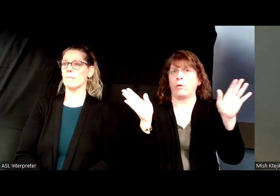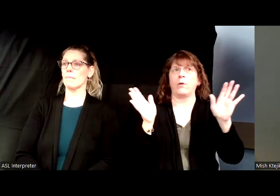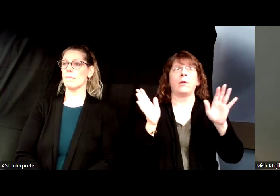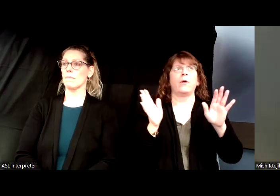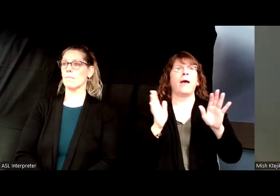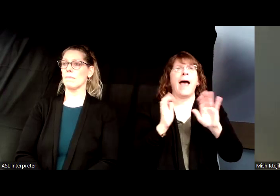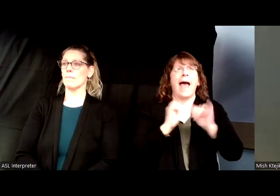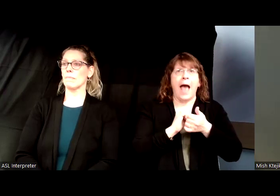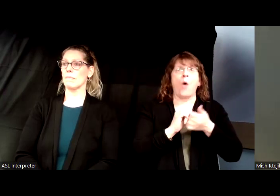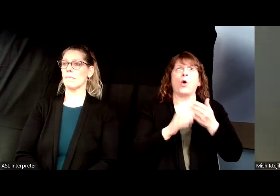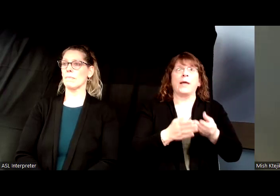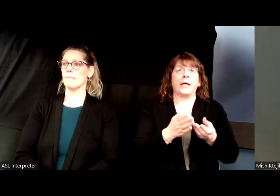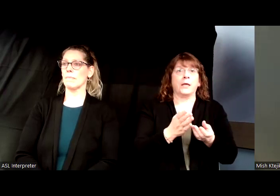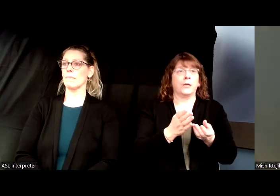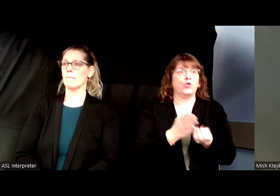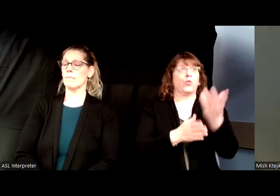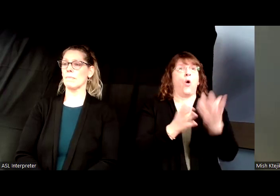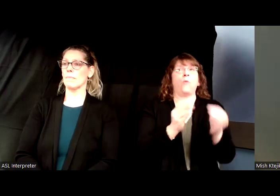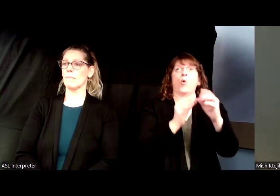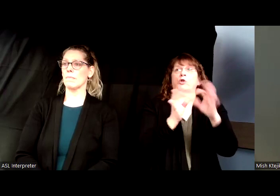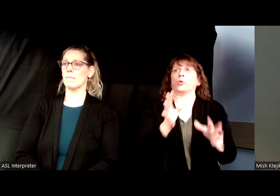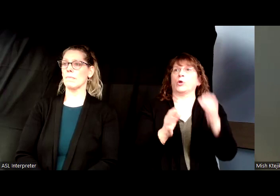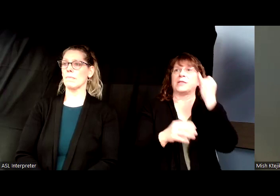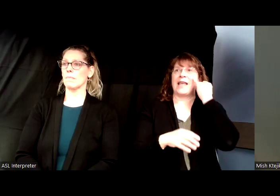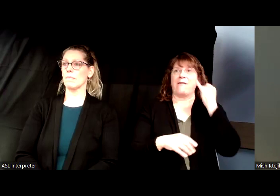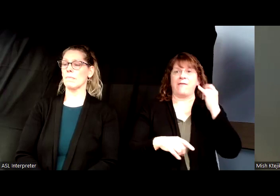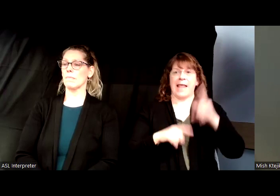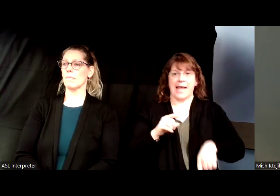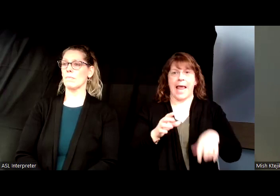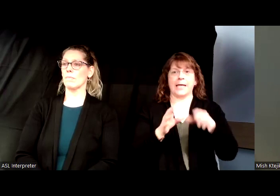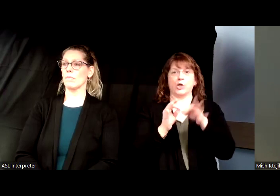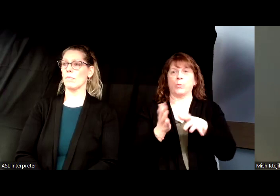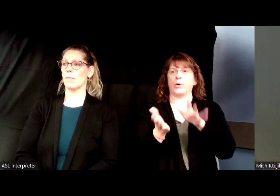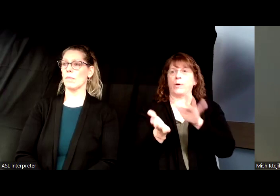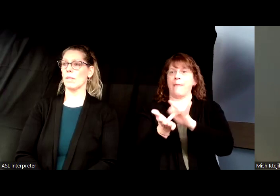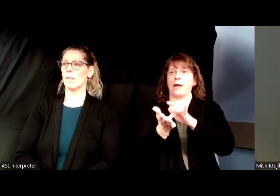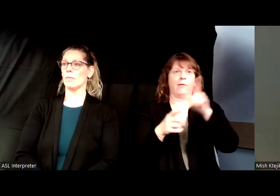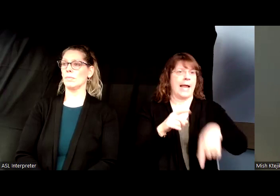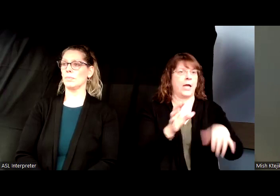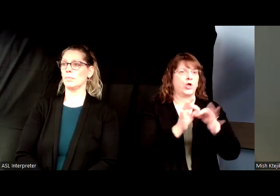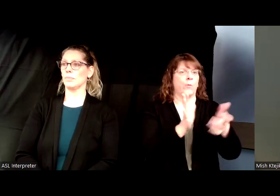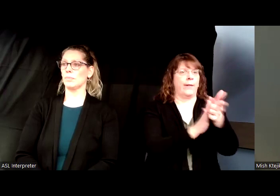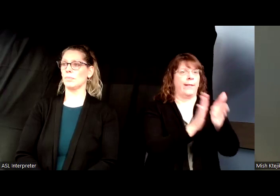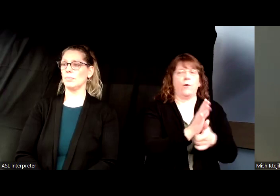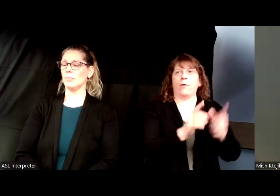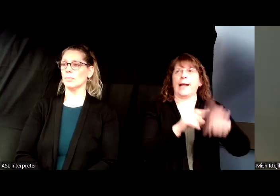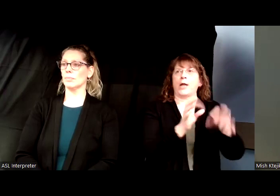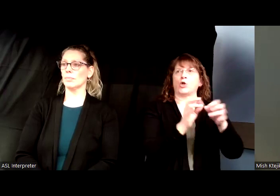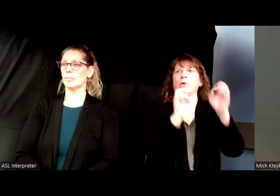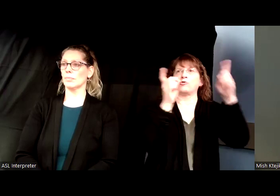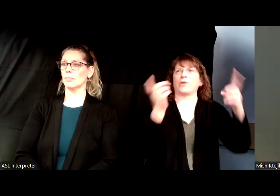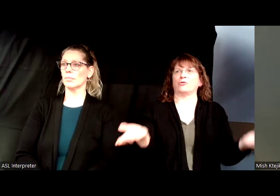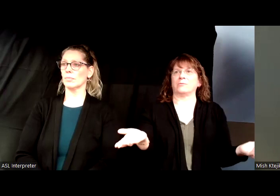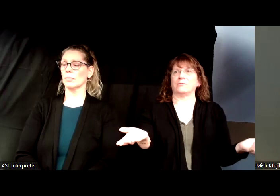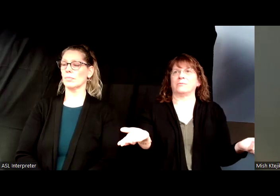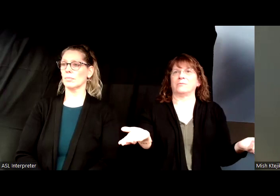How are we gonna do this in general? How do we grow those interpreters in that field? You know, if they